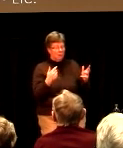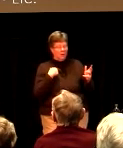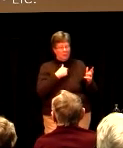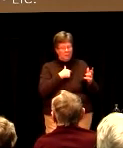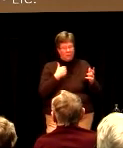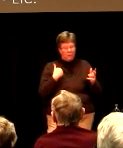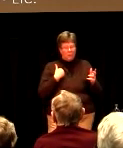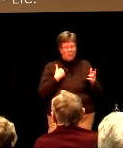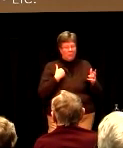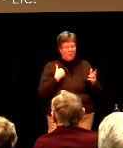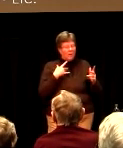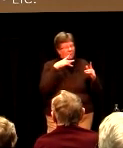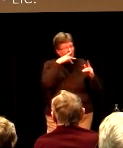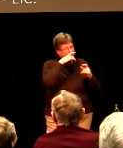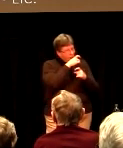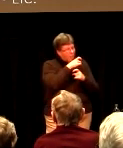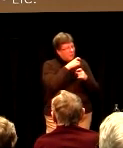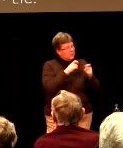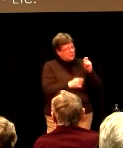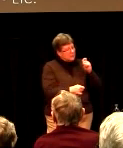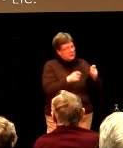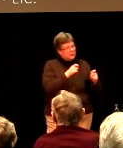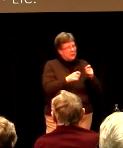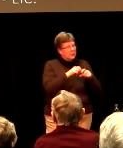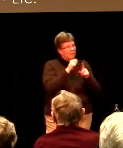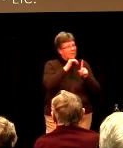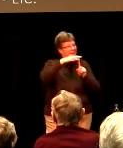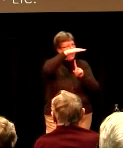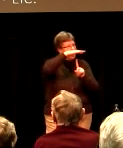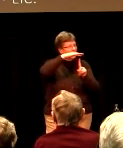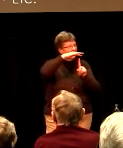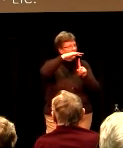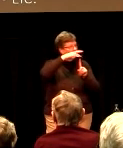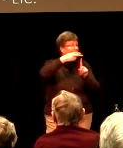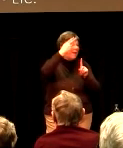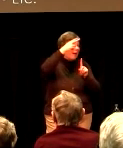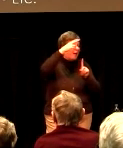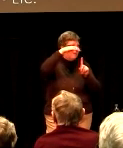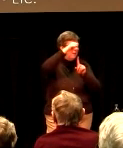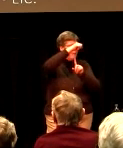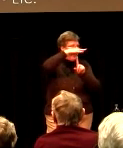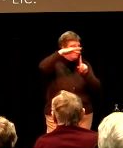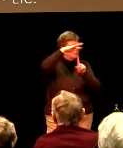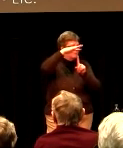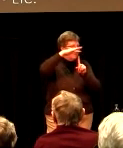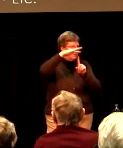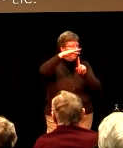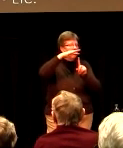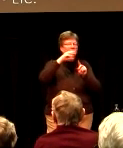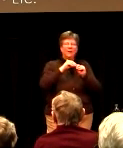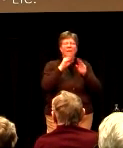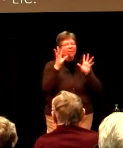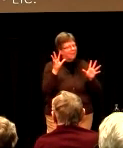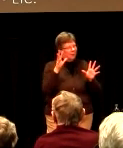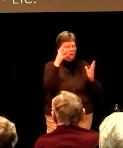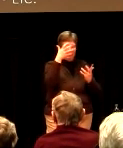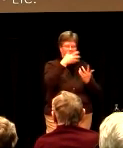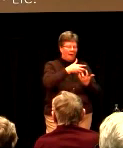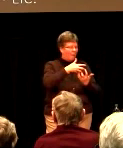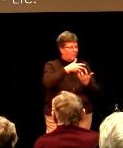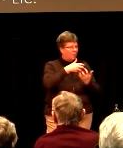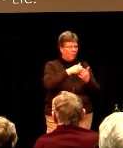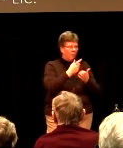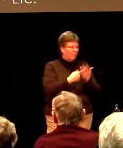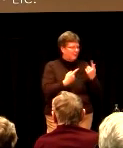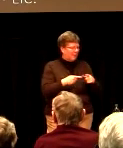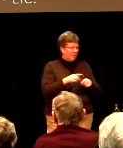these complex shifts in the atmosphere, in that upper part of the atmosphere, that clearly couple with